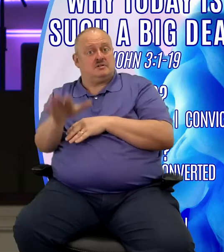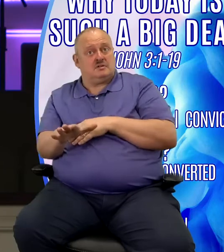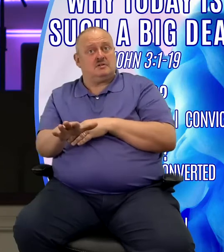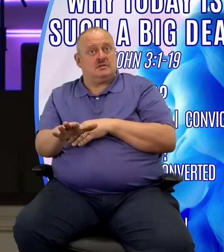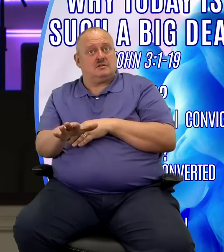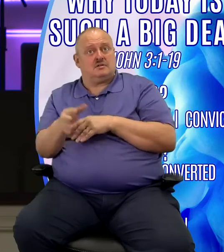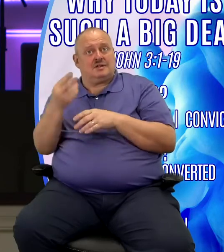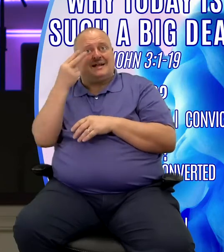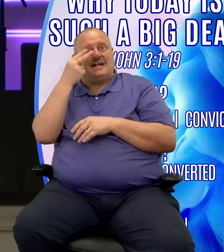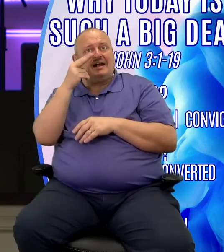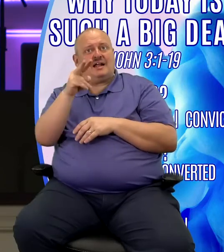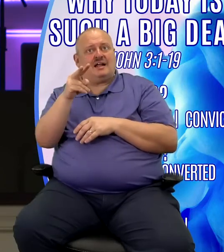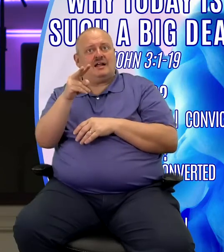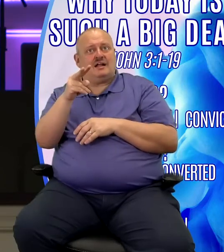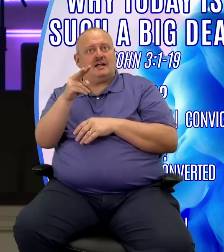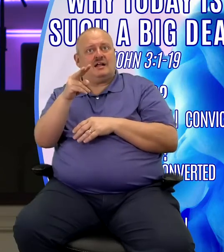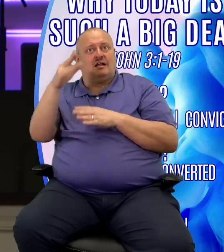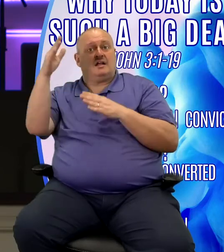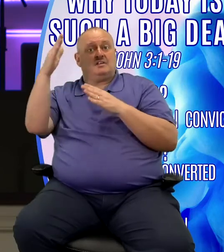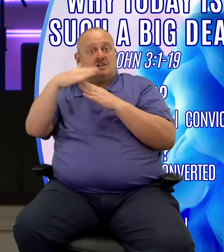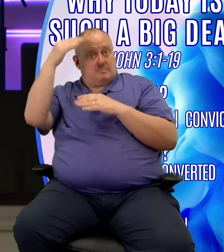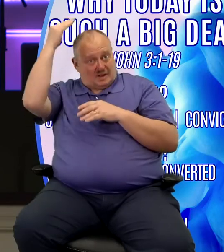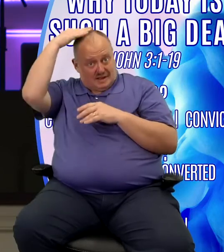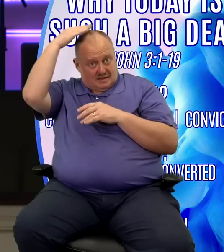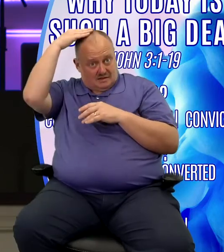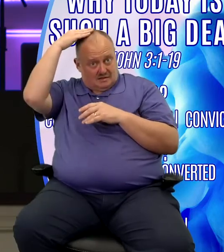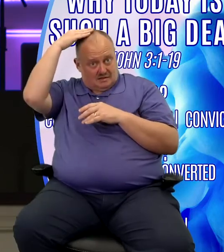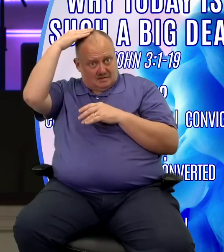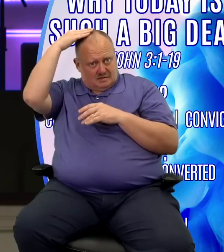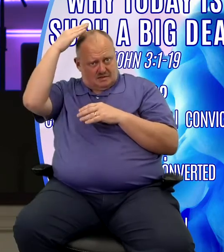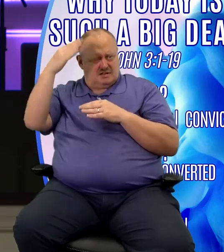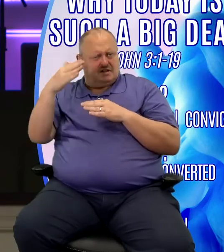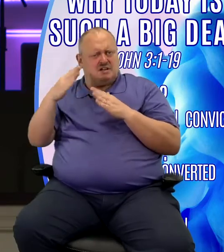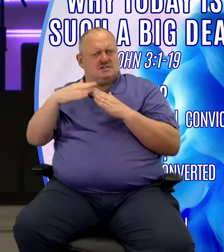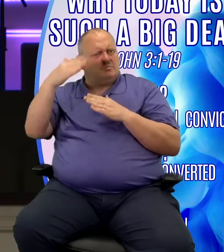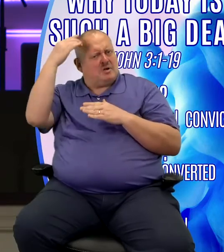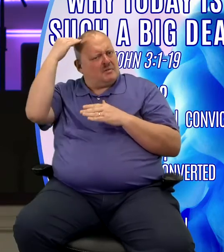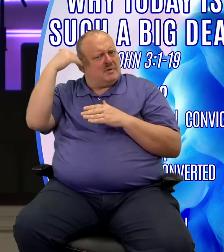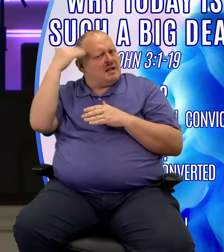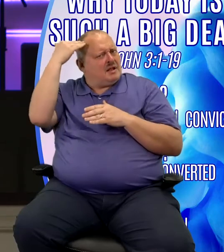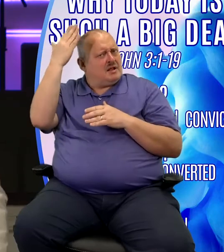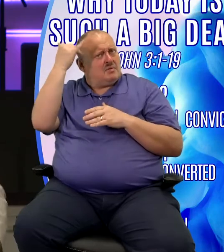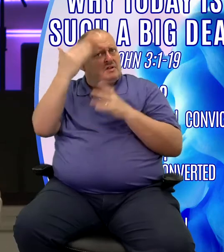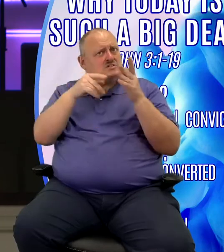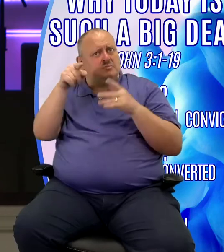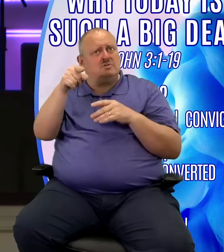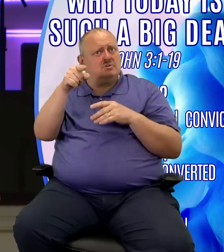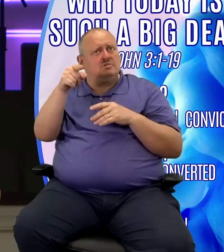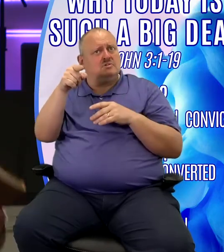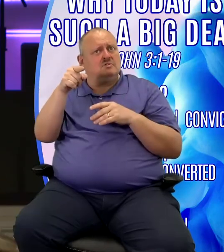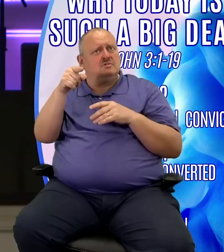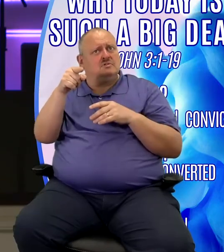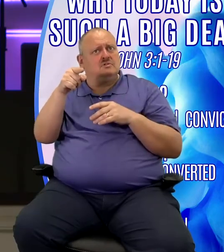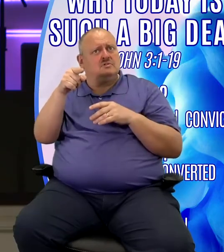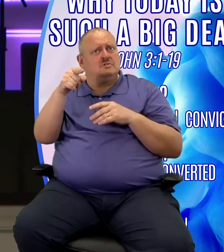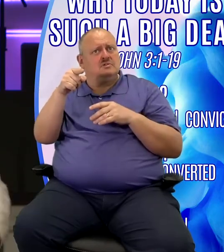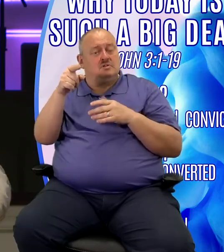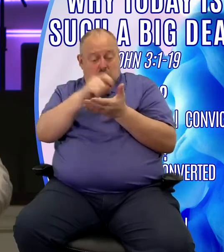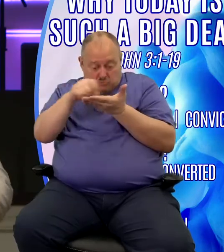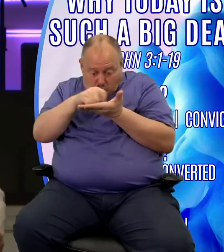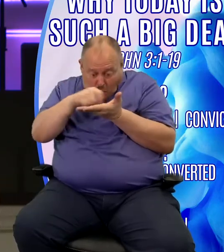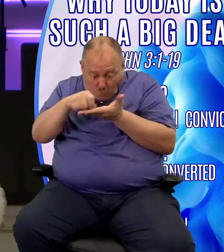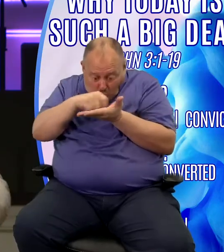Is when I see the top of your head. You say, the top of my head, why is that? Well, some of you are very much note takers.